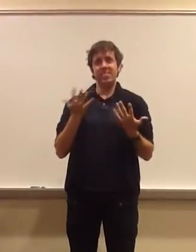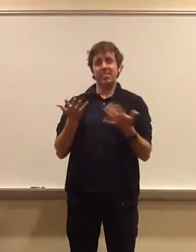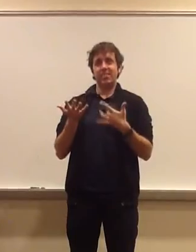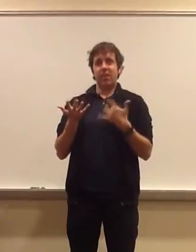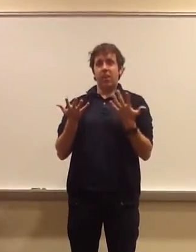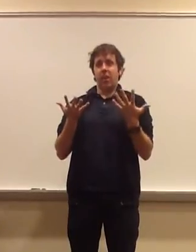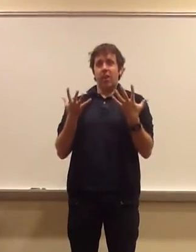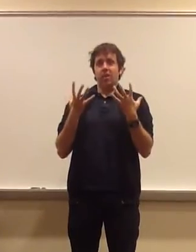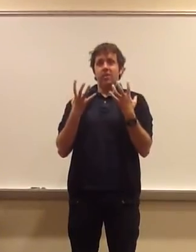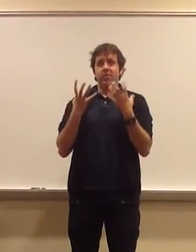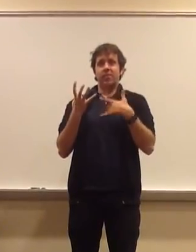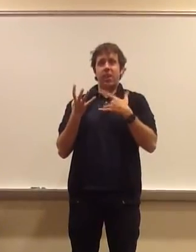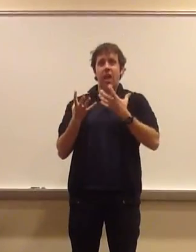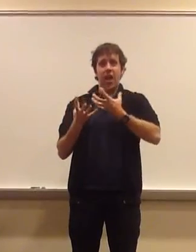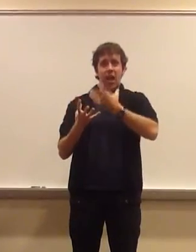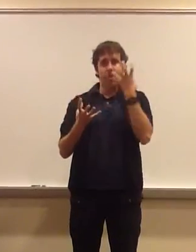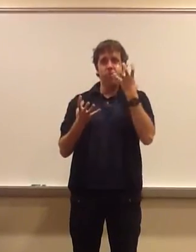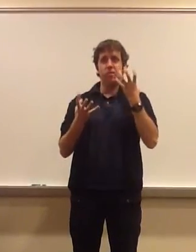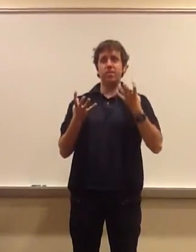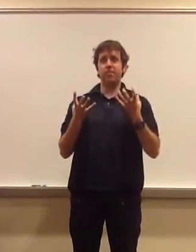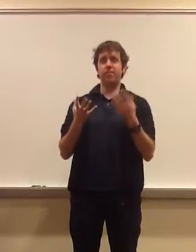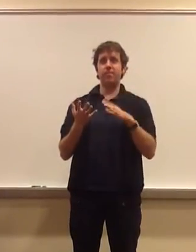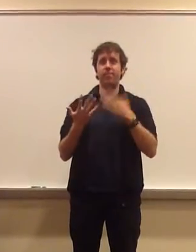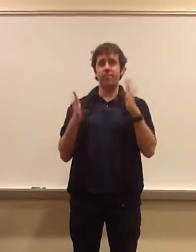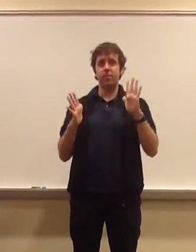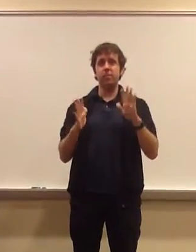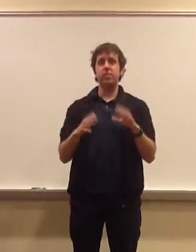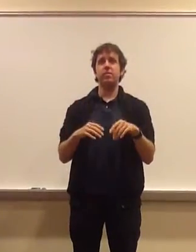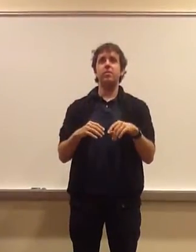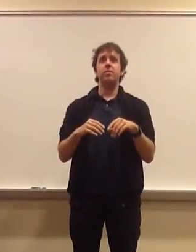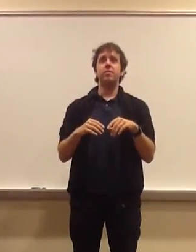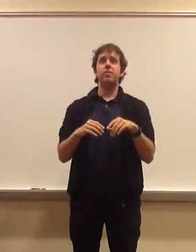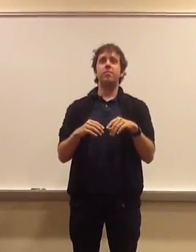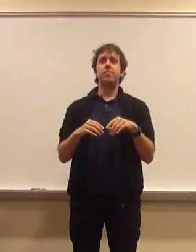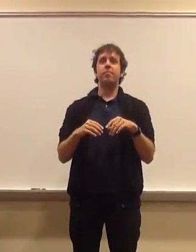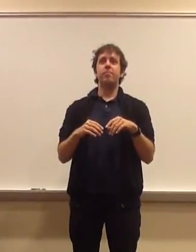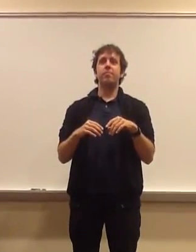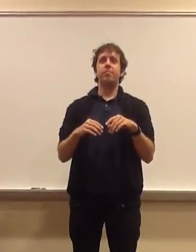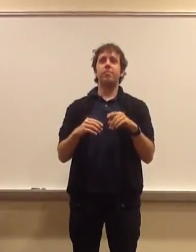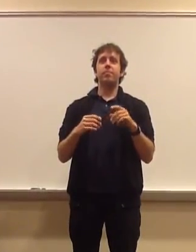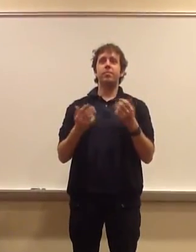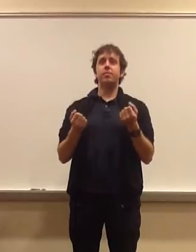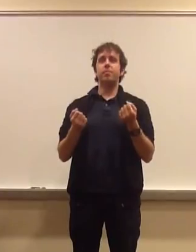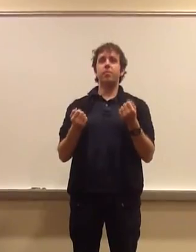nagging upsetness that really interfered with my being able to be there with my grandson.